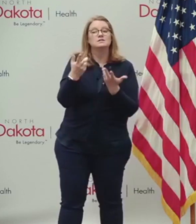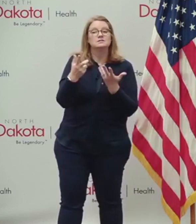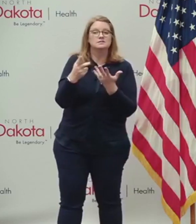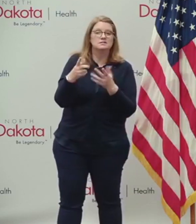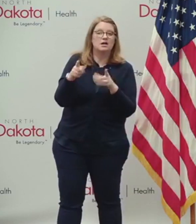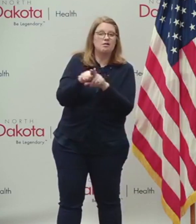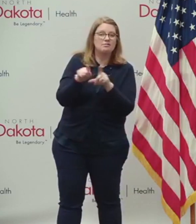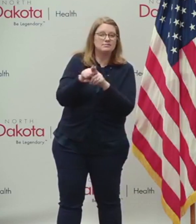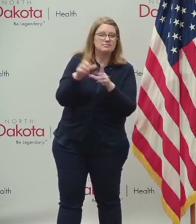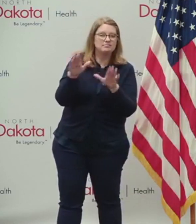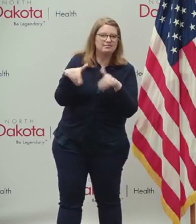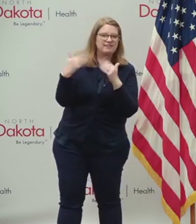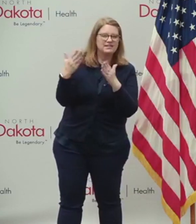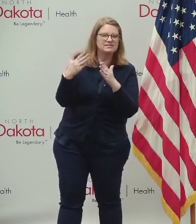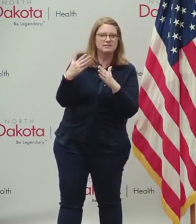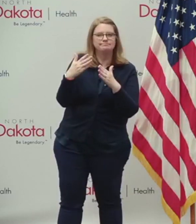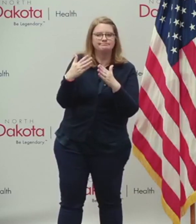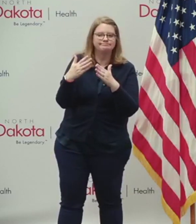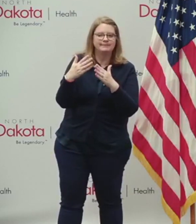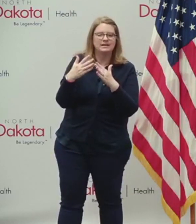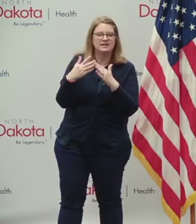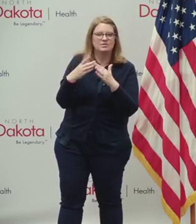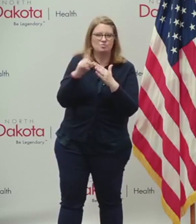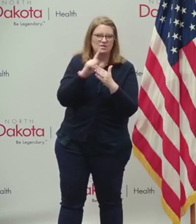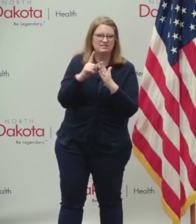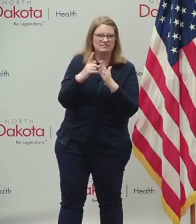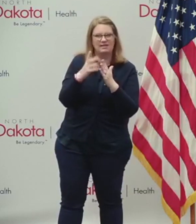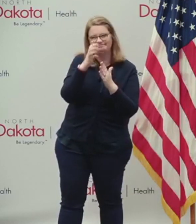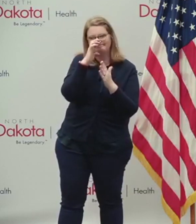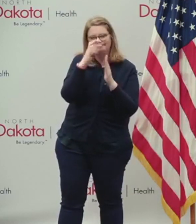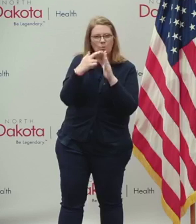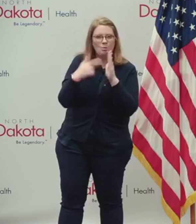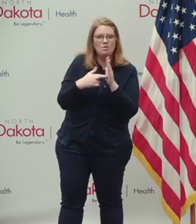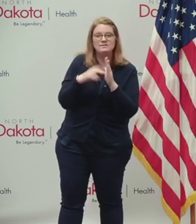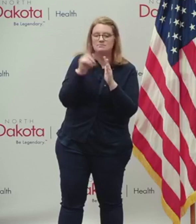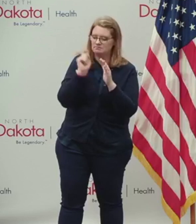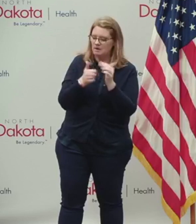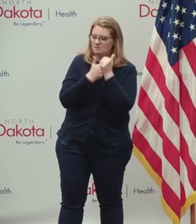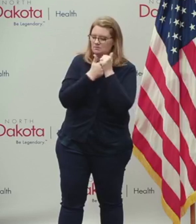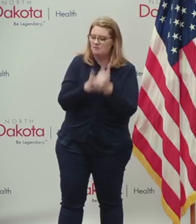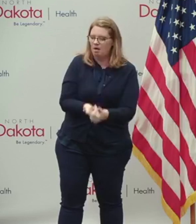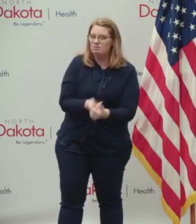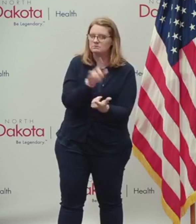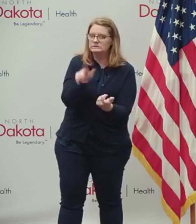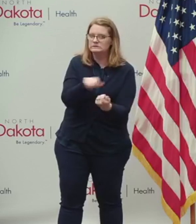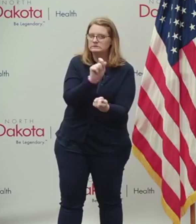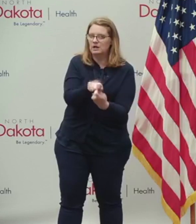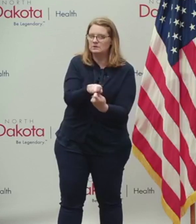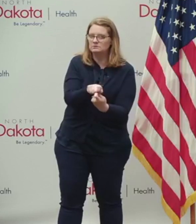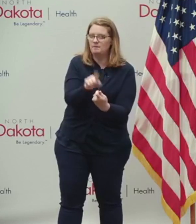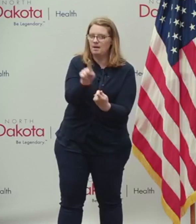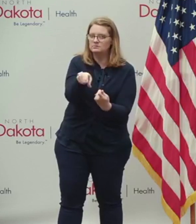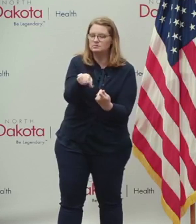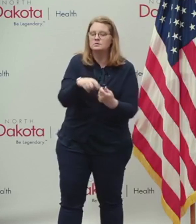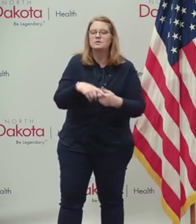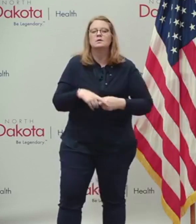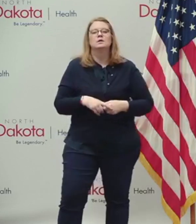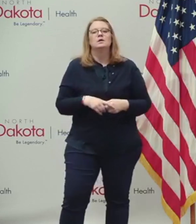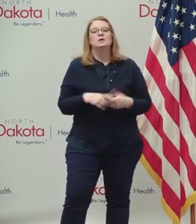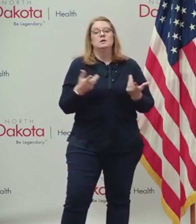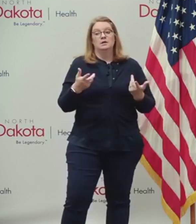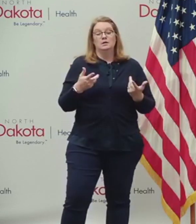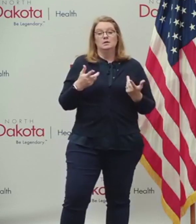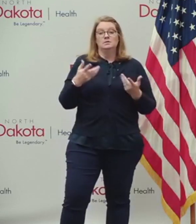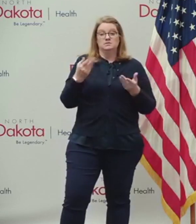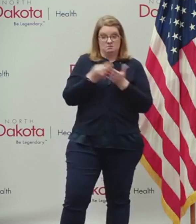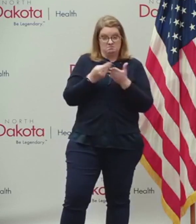guardrails, which we have followed closely throughout this. But we have had some turn back. We got that